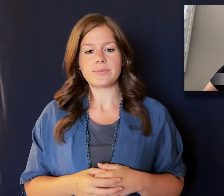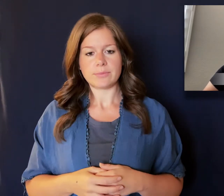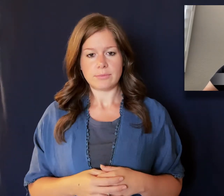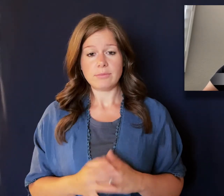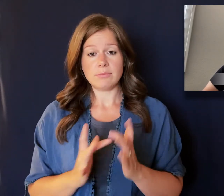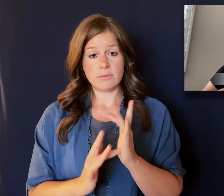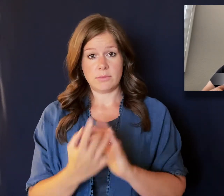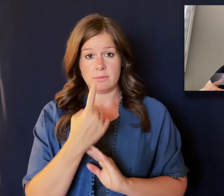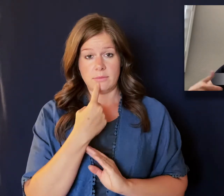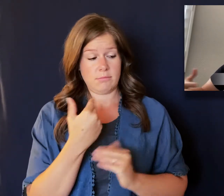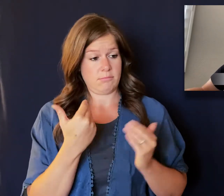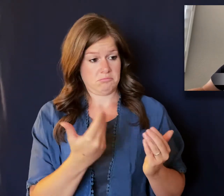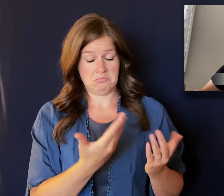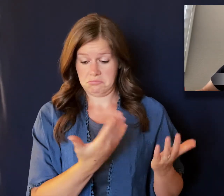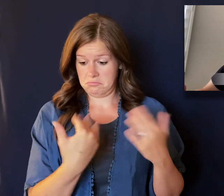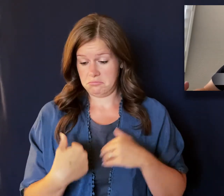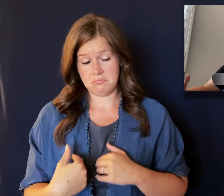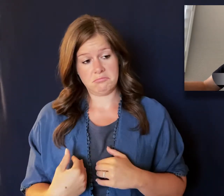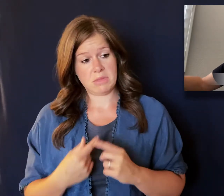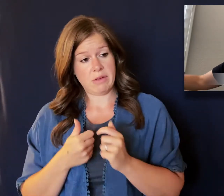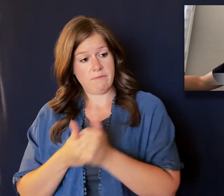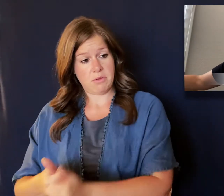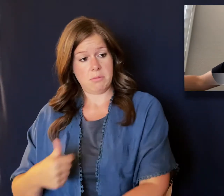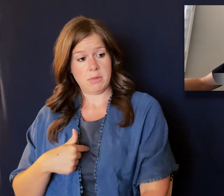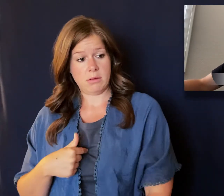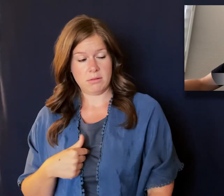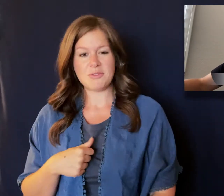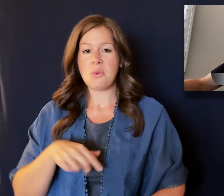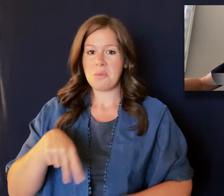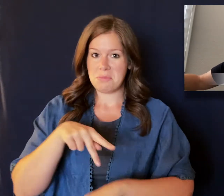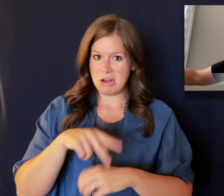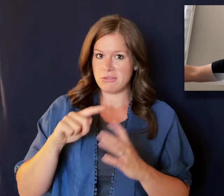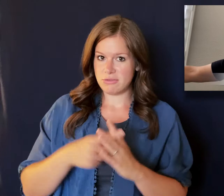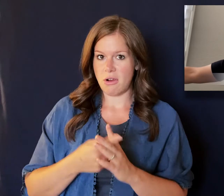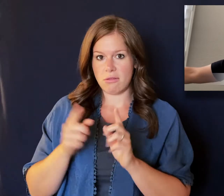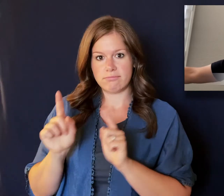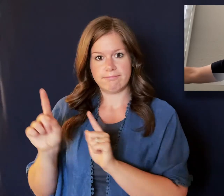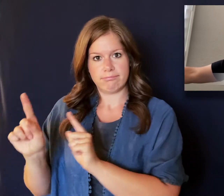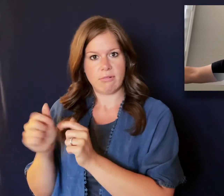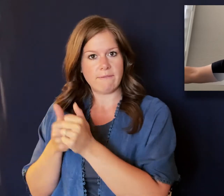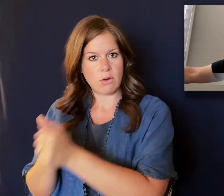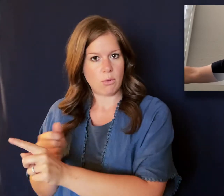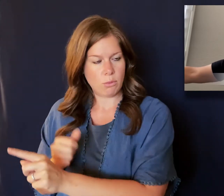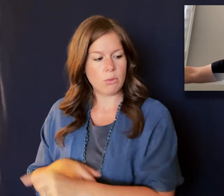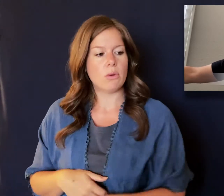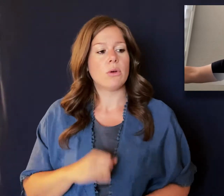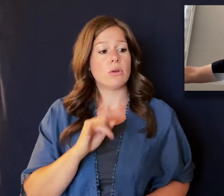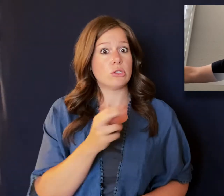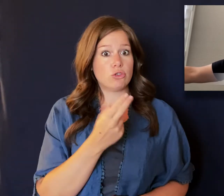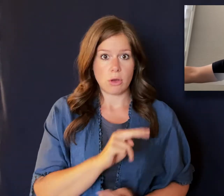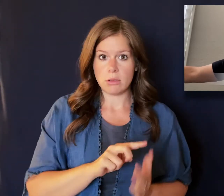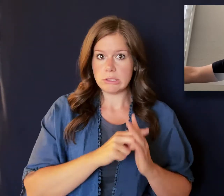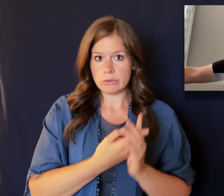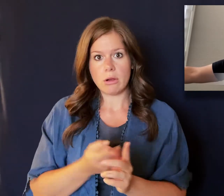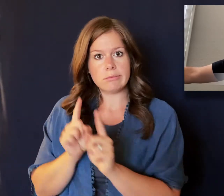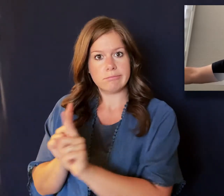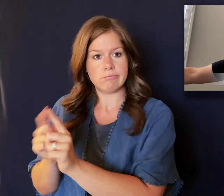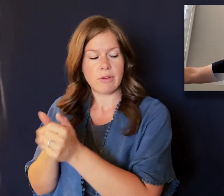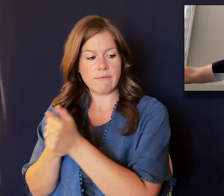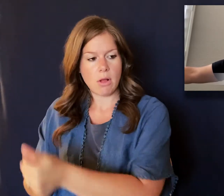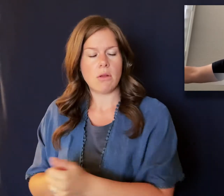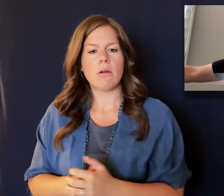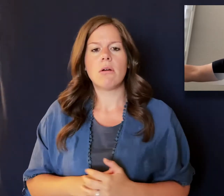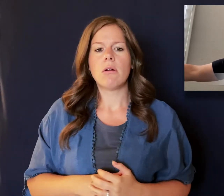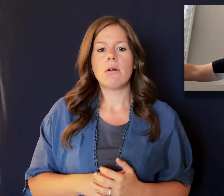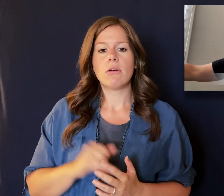And so Peter's following him. He turns around. John is also following him. He says, well, what about this guy? Basically asking, is he going to die